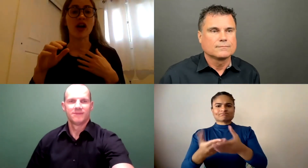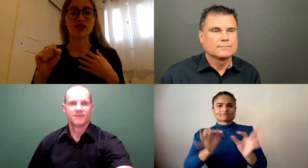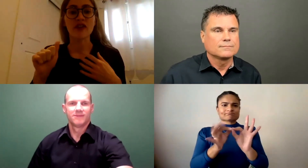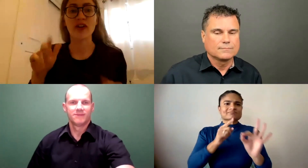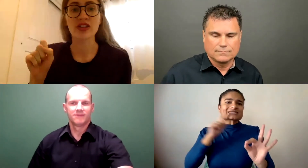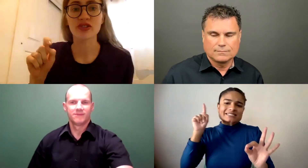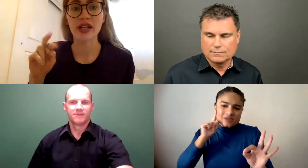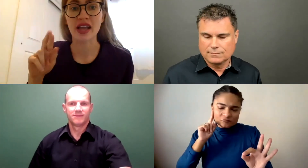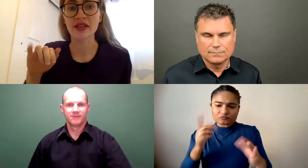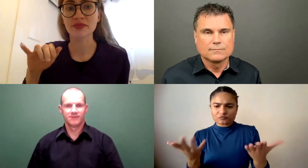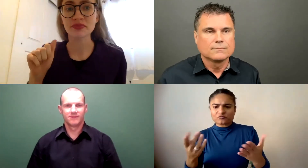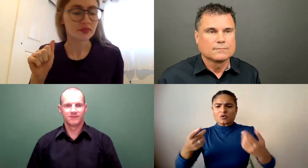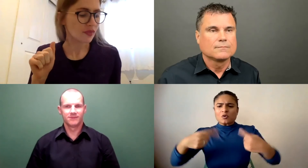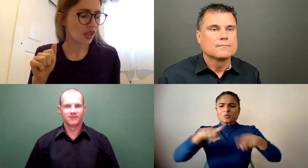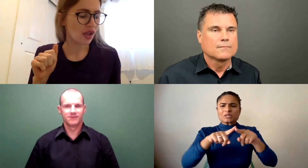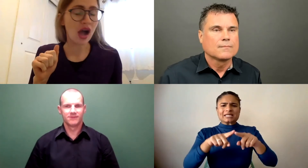for Australia,